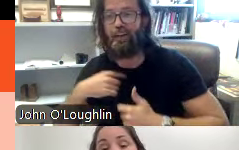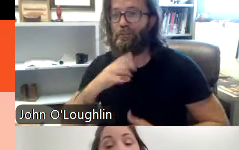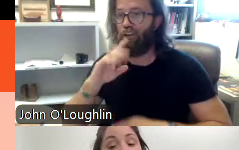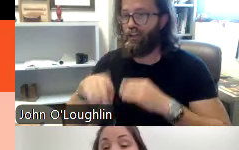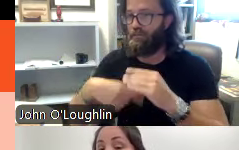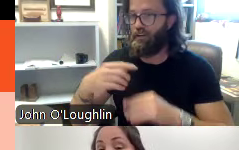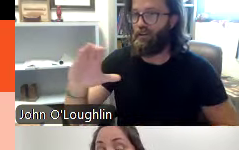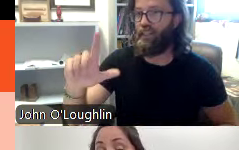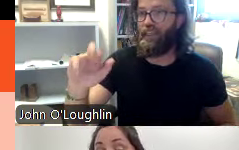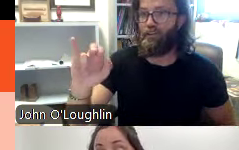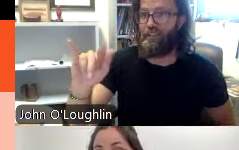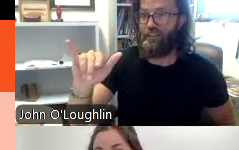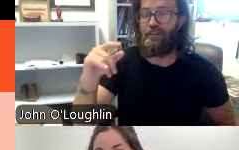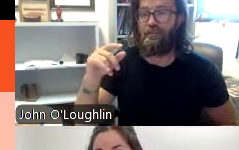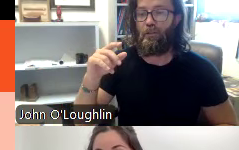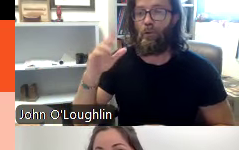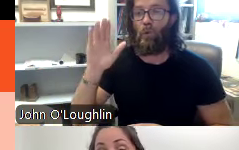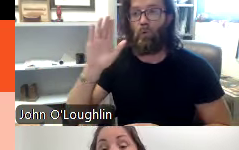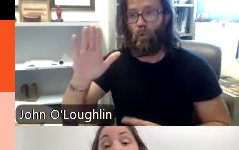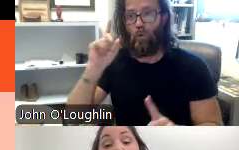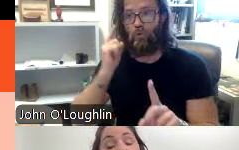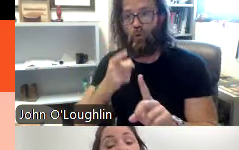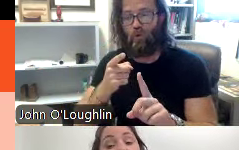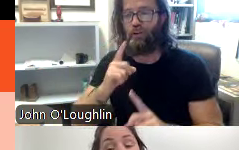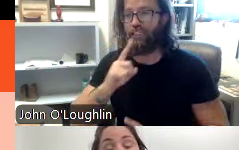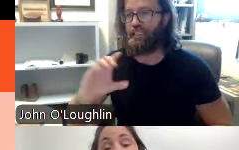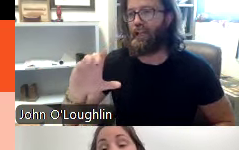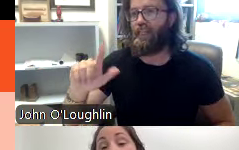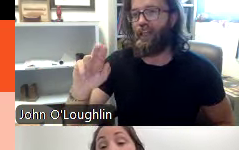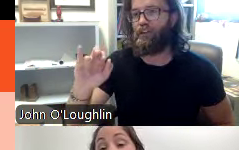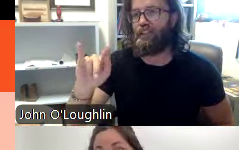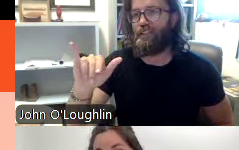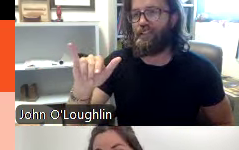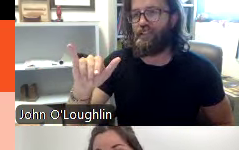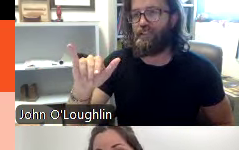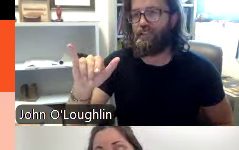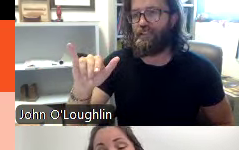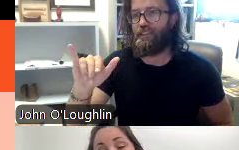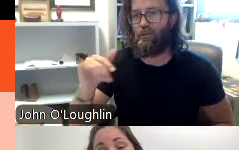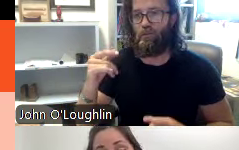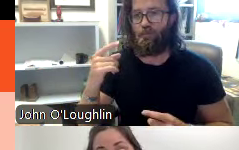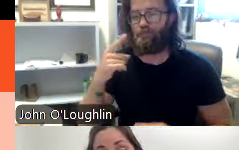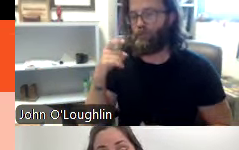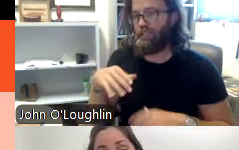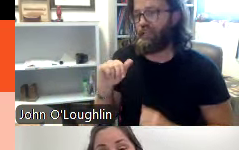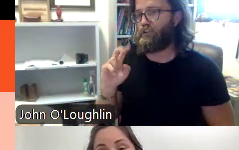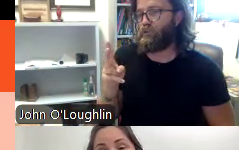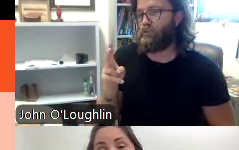clear. I don't care about speed as much, but I'm talking about clarity. That is the